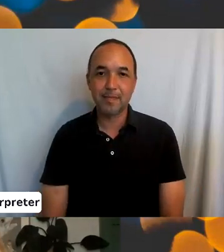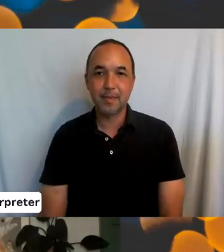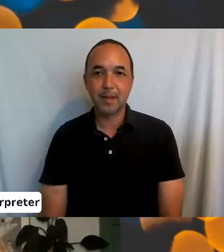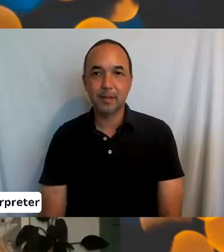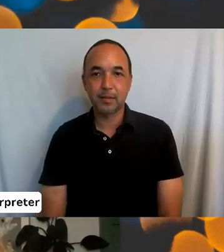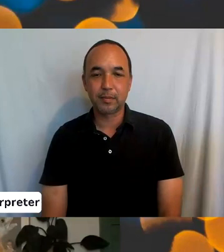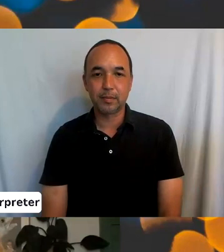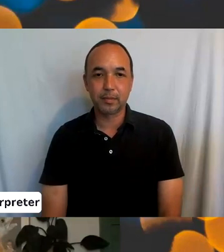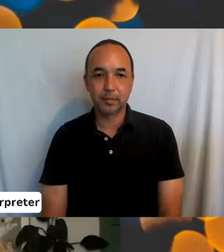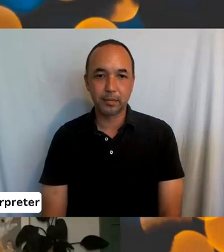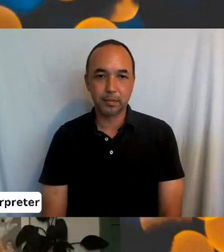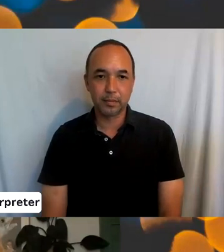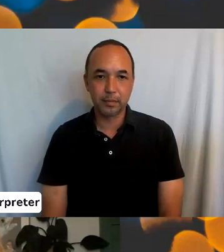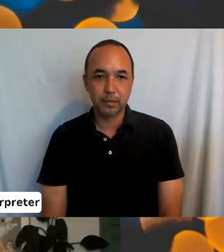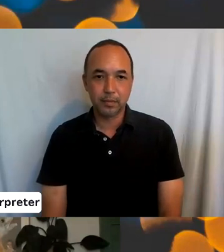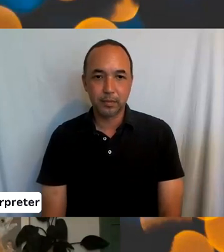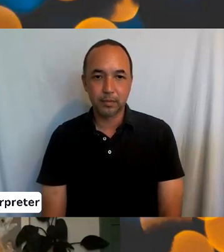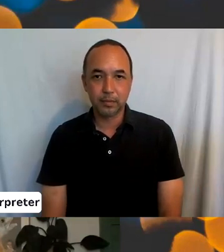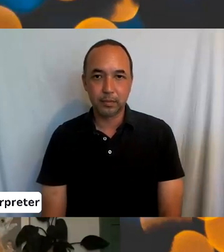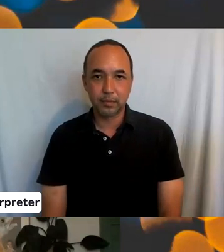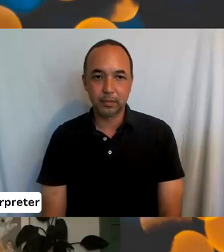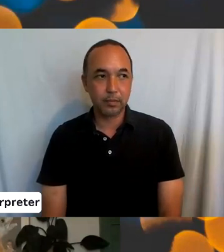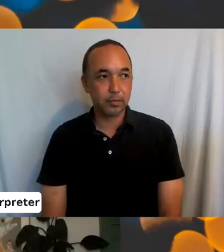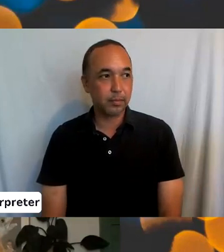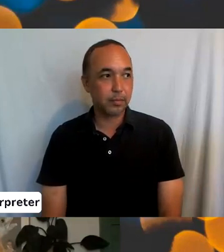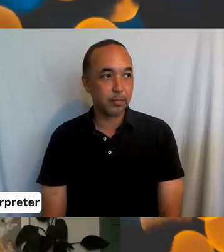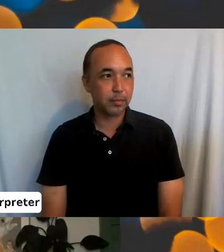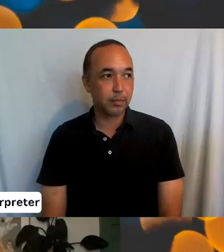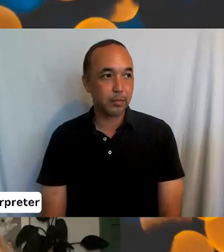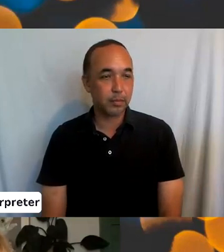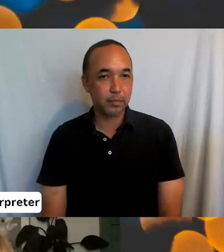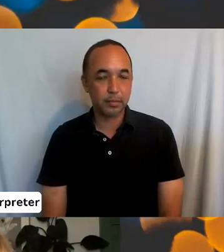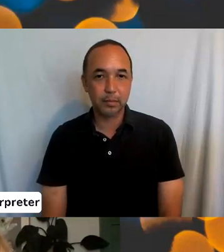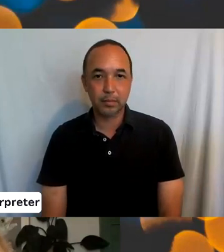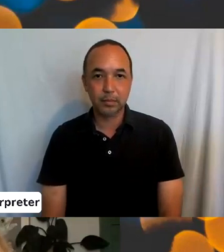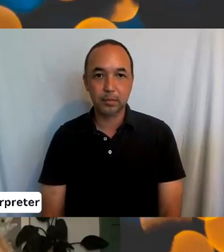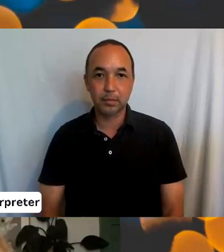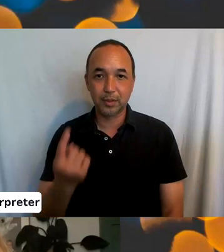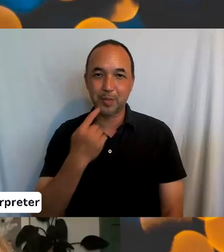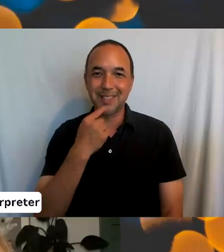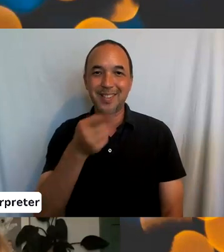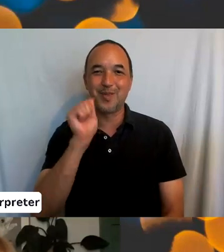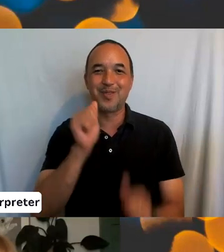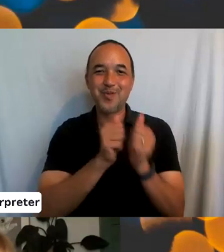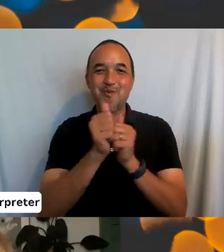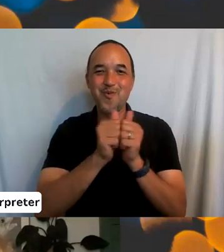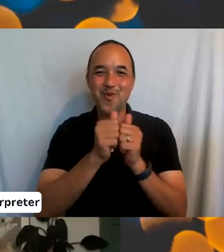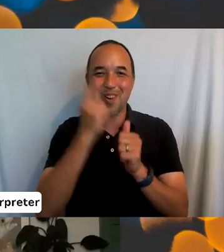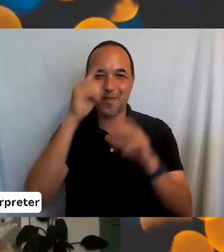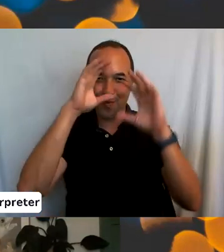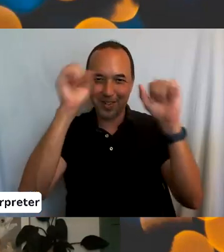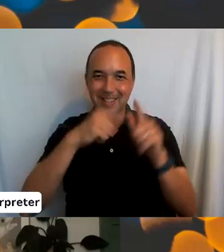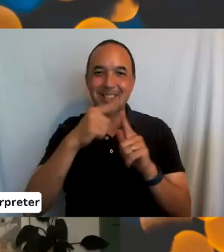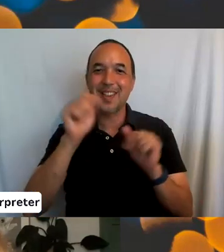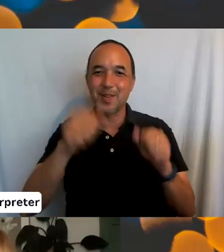Great. Yep. Oh, someone said, Denise said you should run for president so you can investigate the White House. That's it.